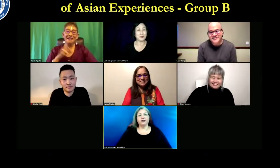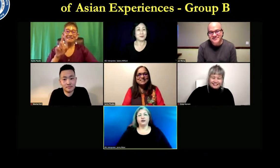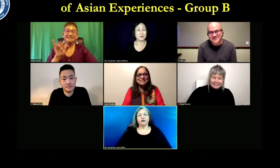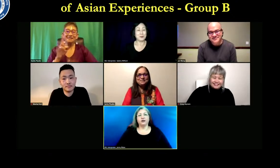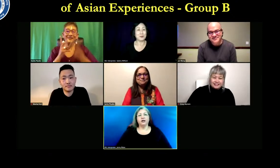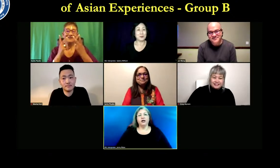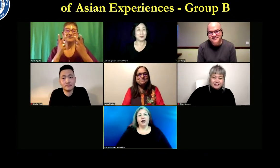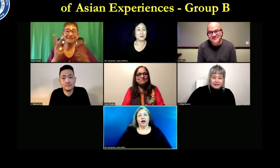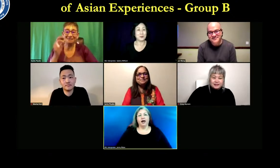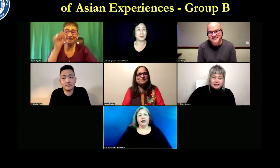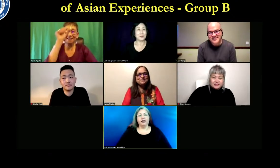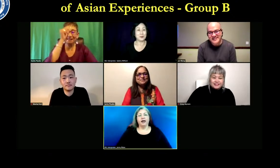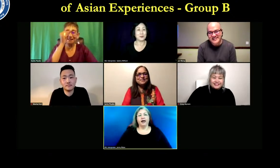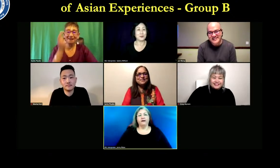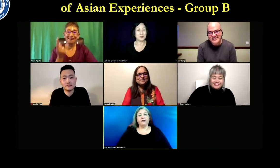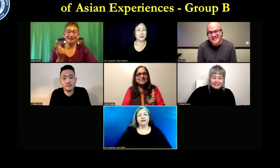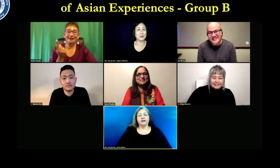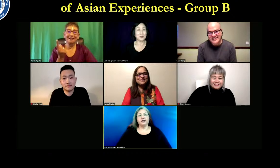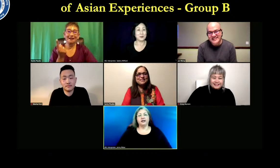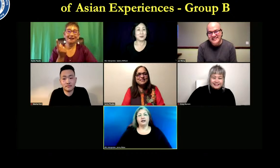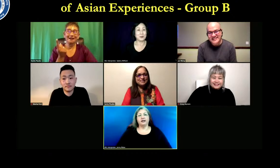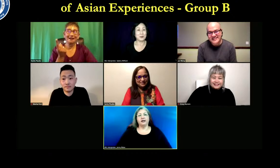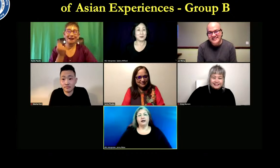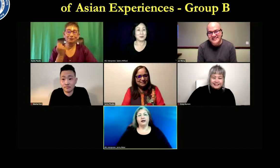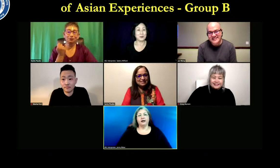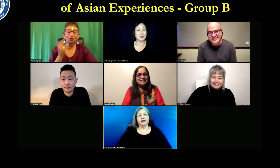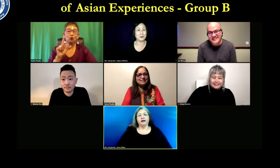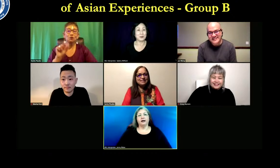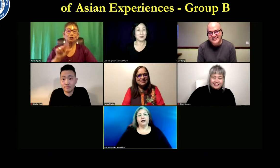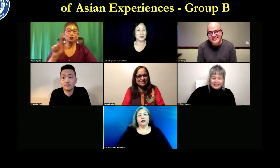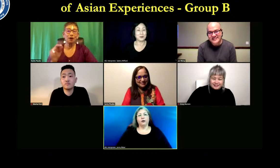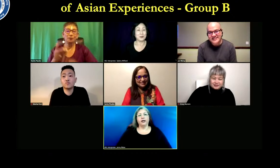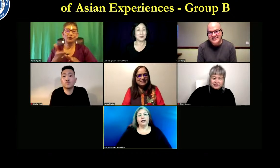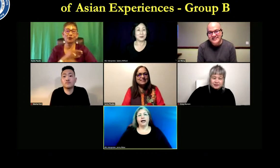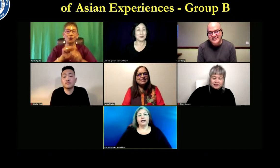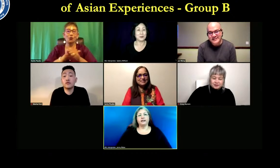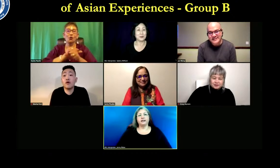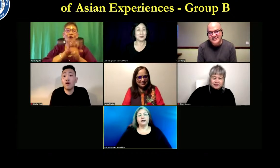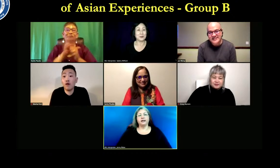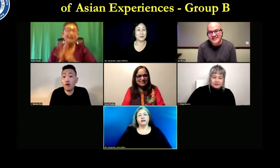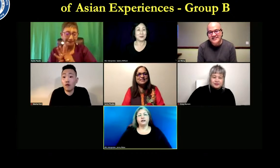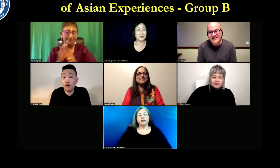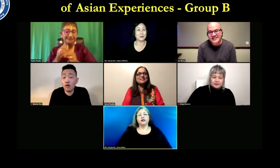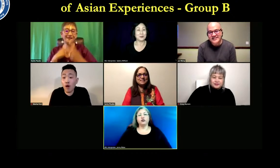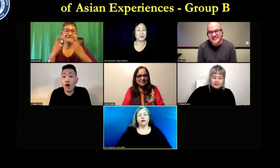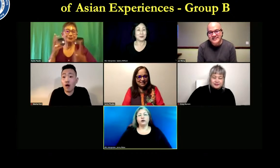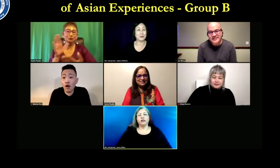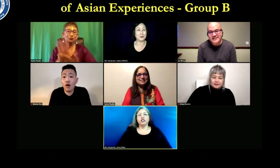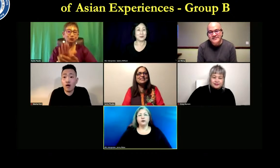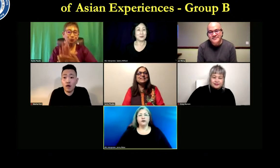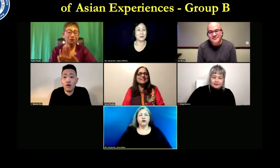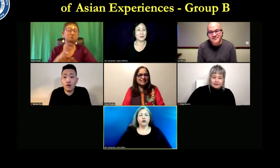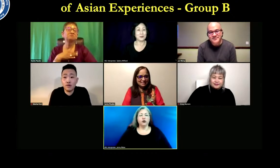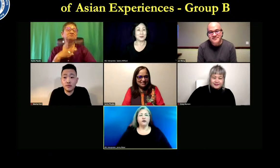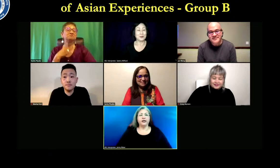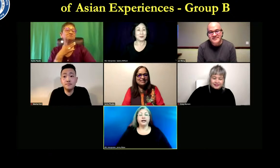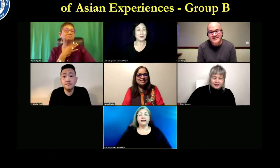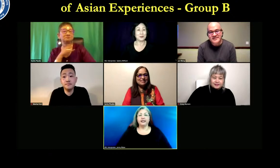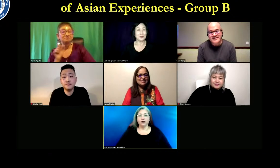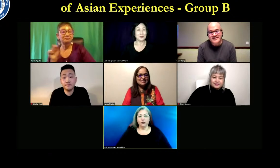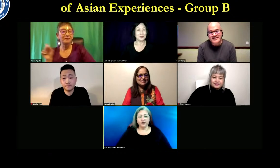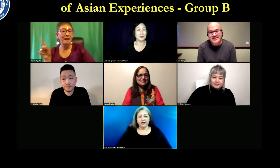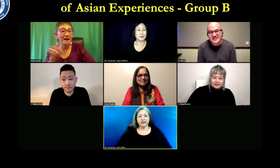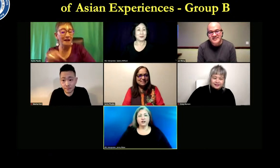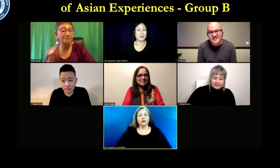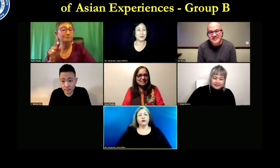that's true. I have visited India. Went last year in 2020, just before COVID, and I